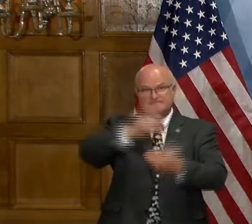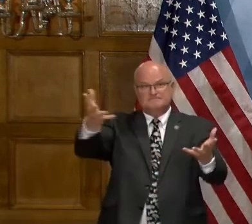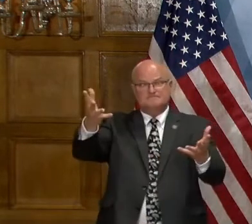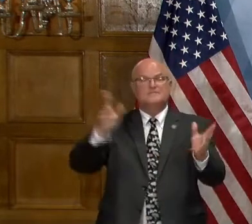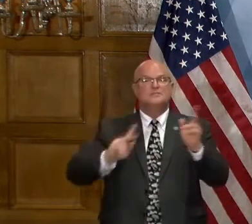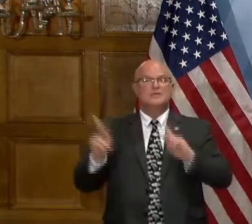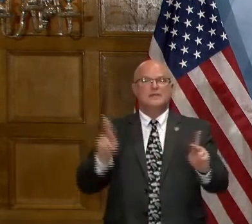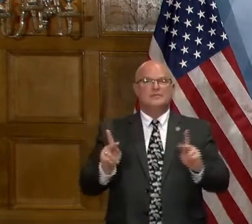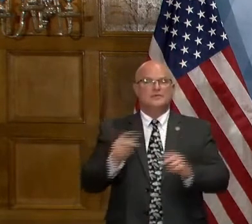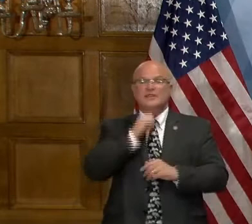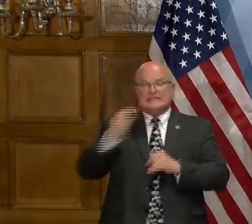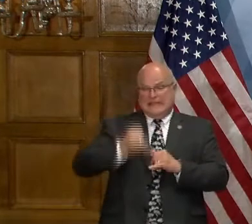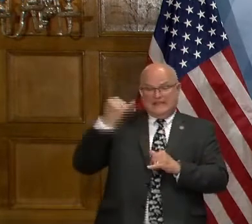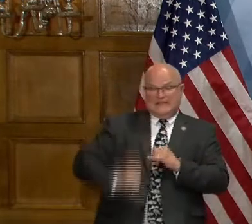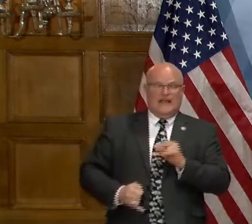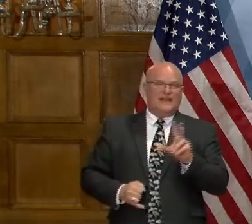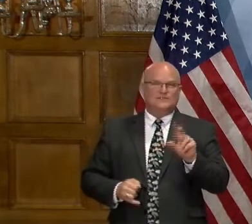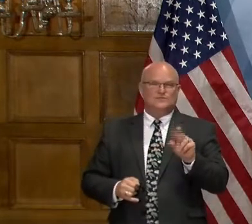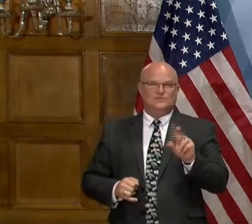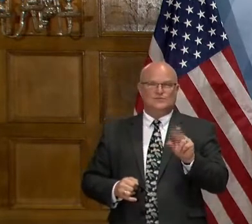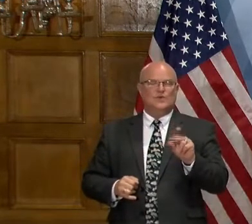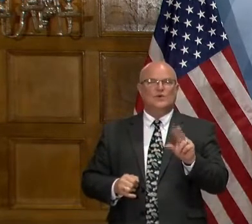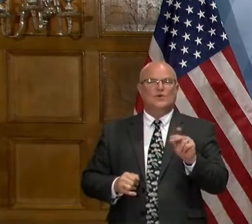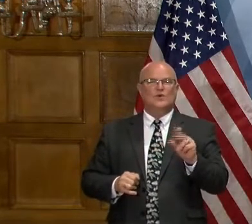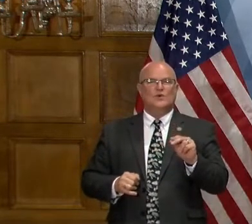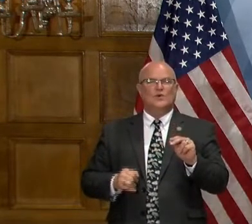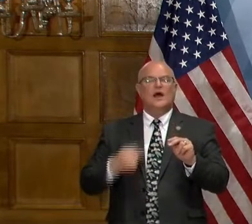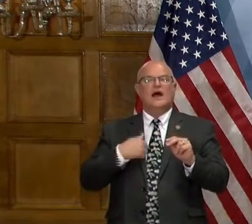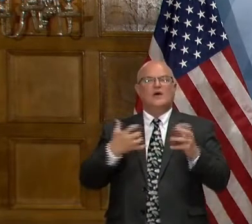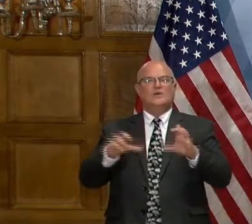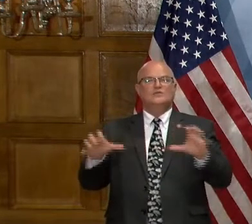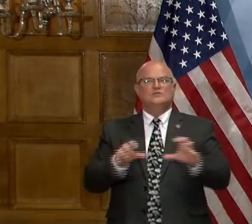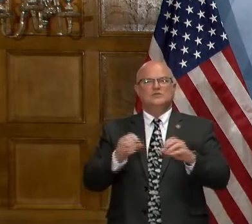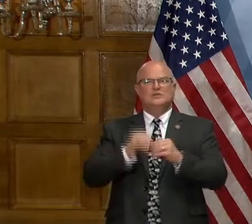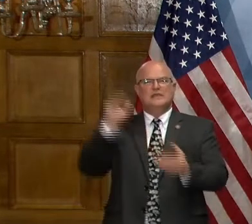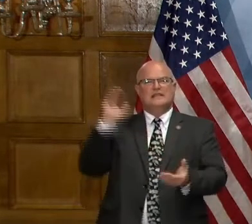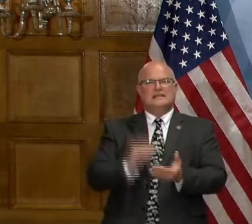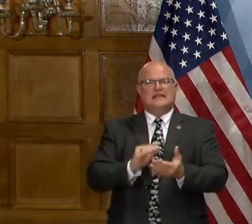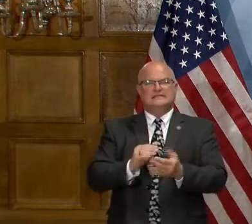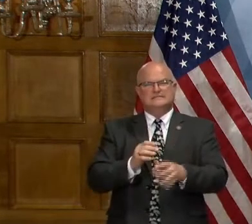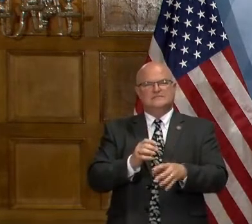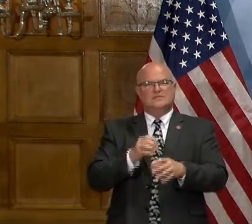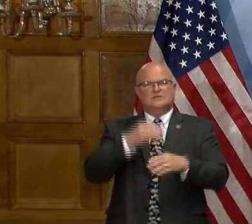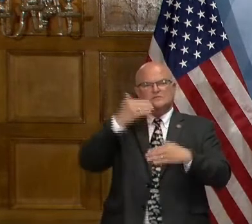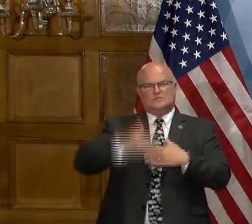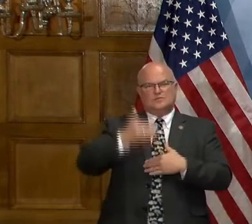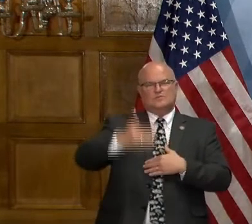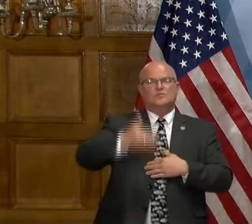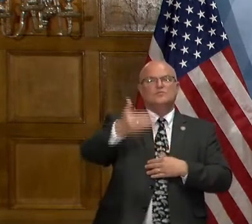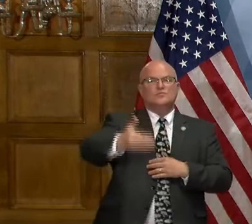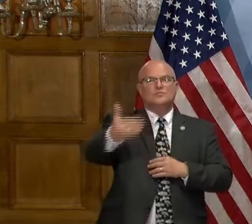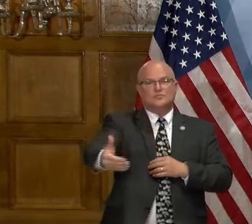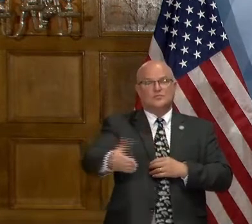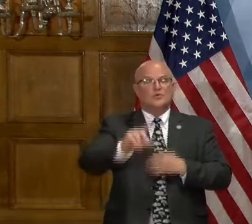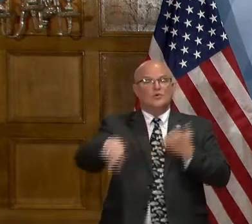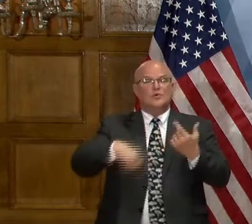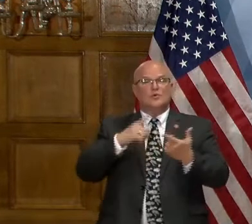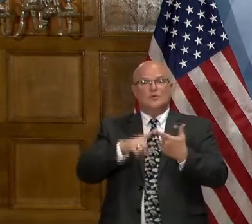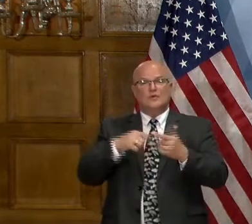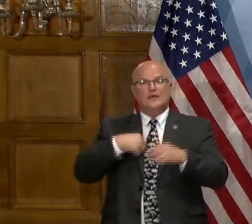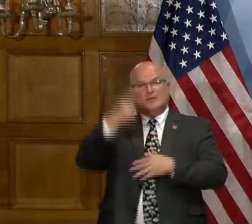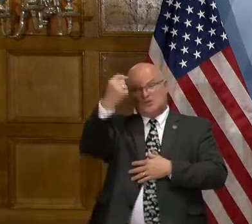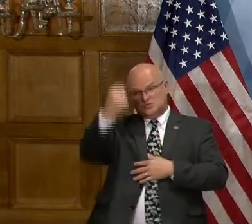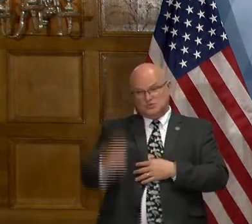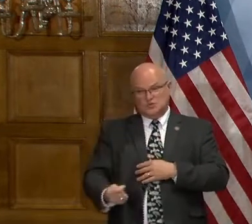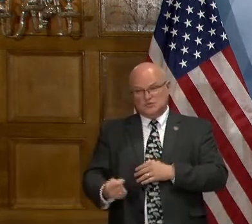so you're not seeing the last of this discussion. I just want to do it a little bit less regimented, and where when we come in here on